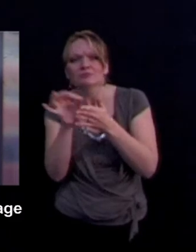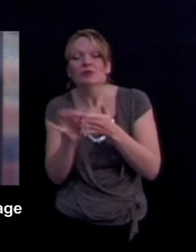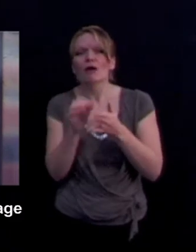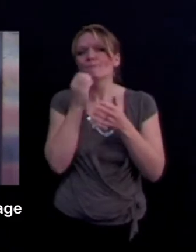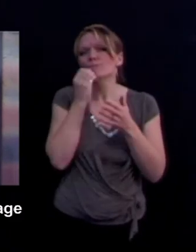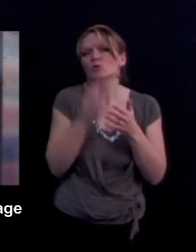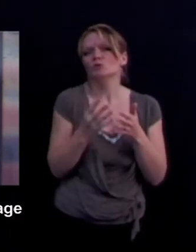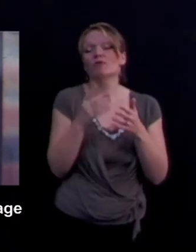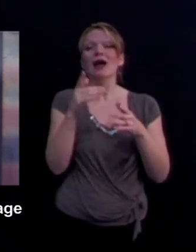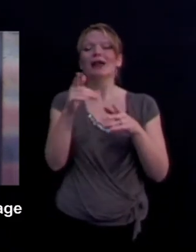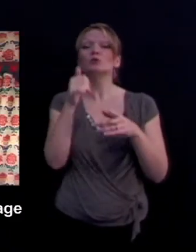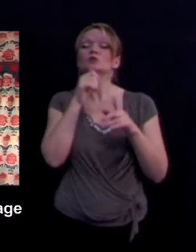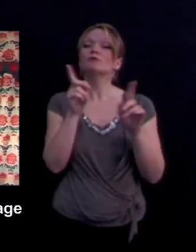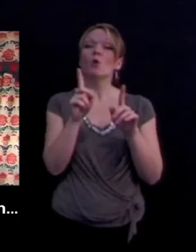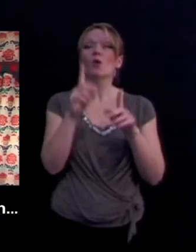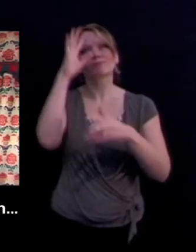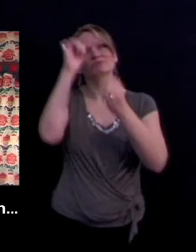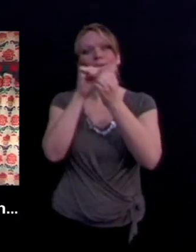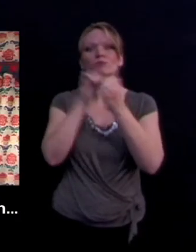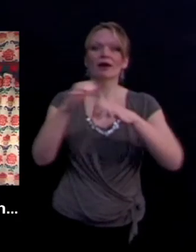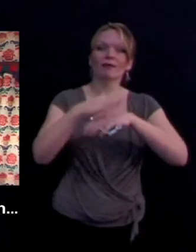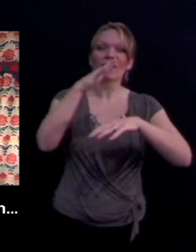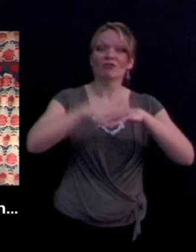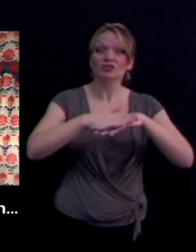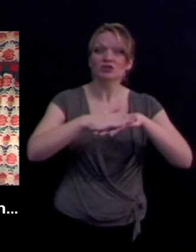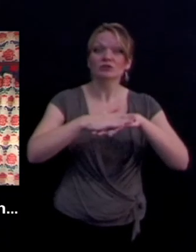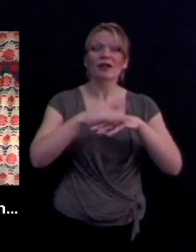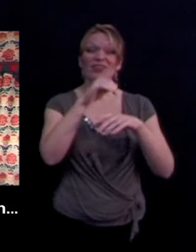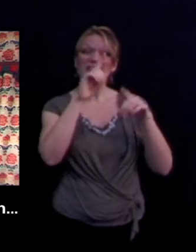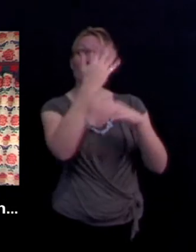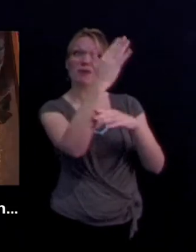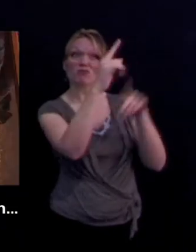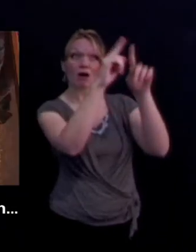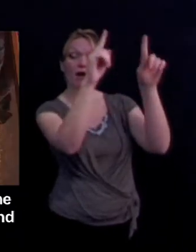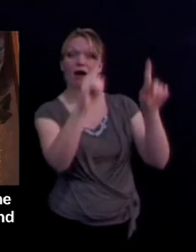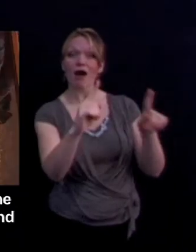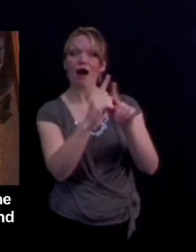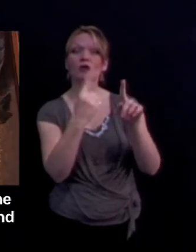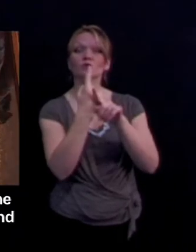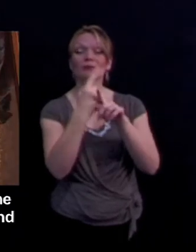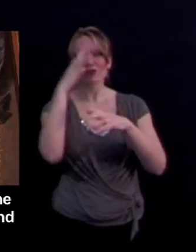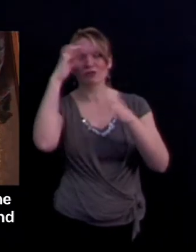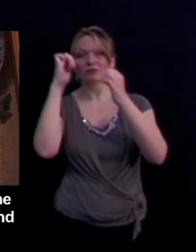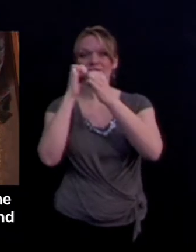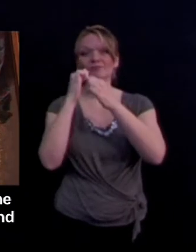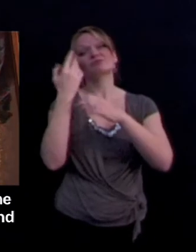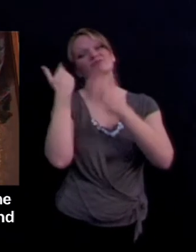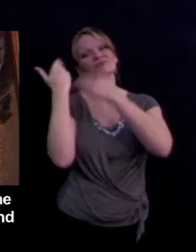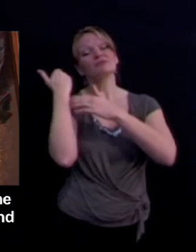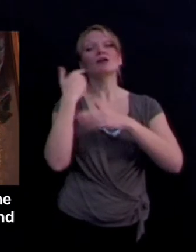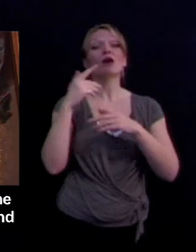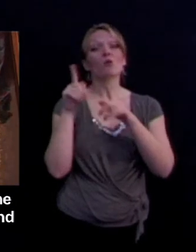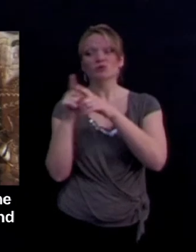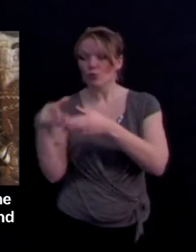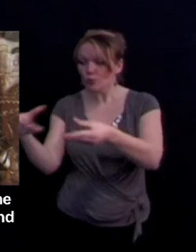to mark a marriage. This mirror relates to the Restoration, and the cushion commemorates the marriage of King Charles